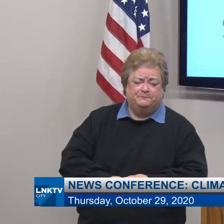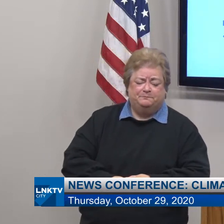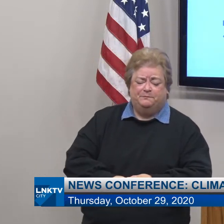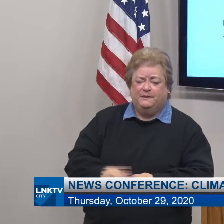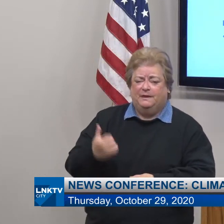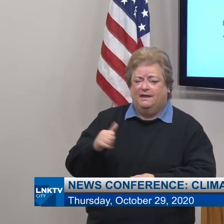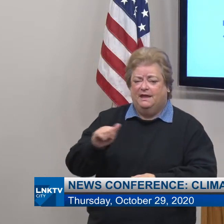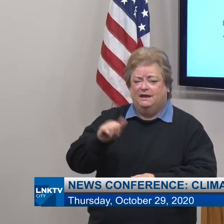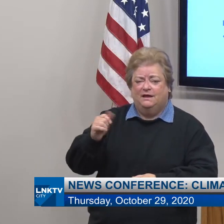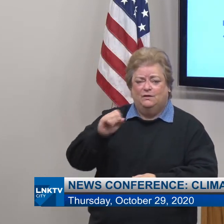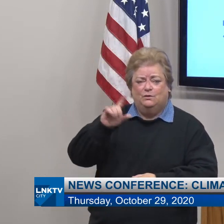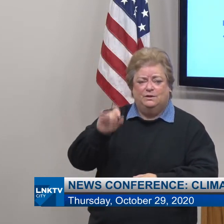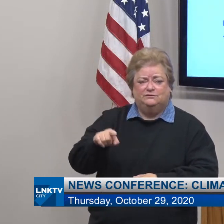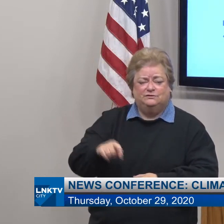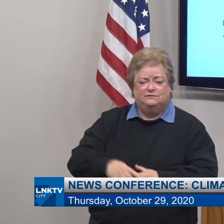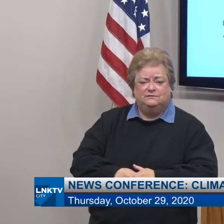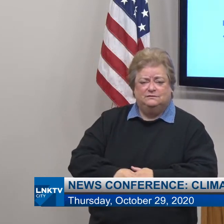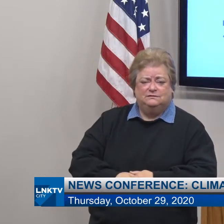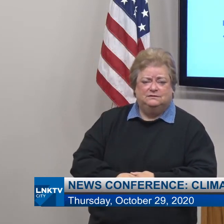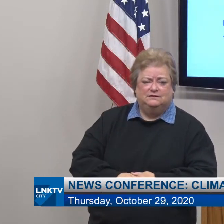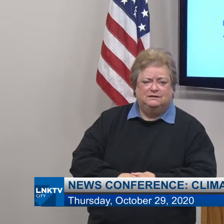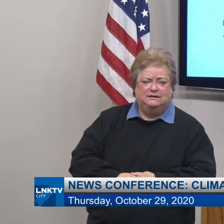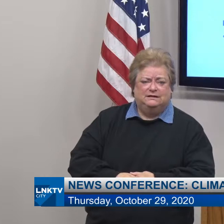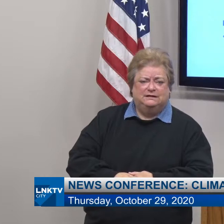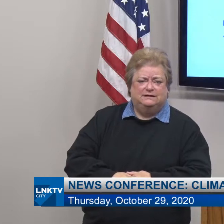Other questions?